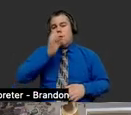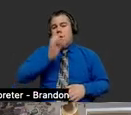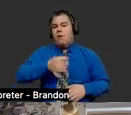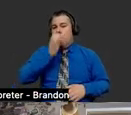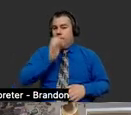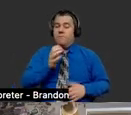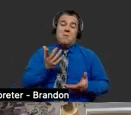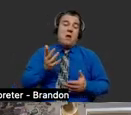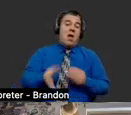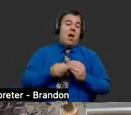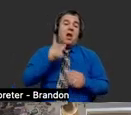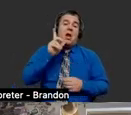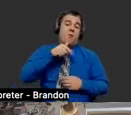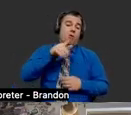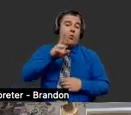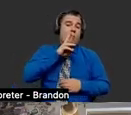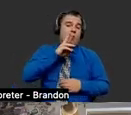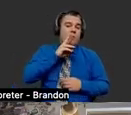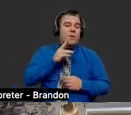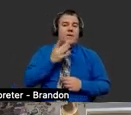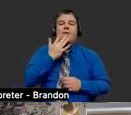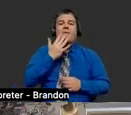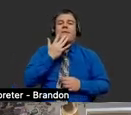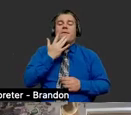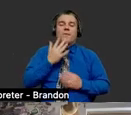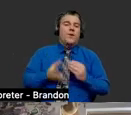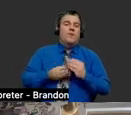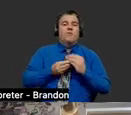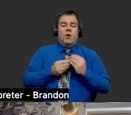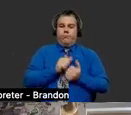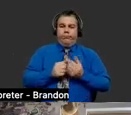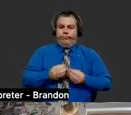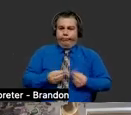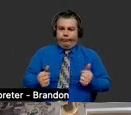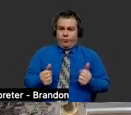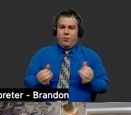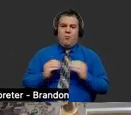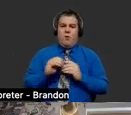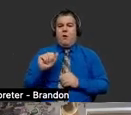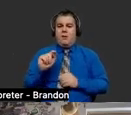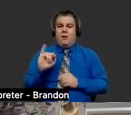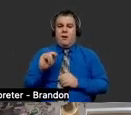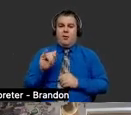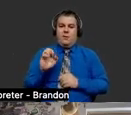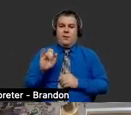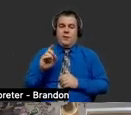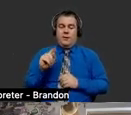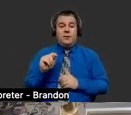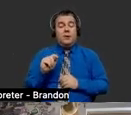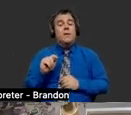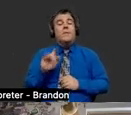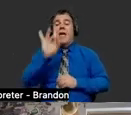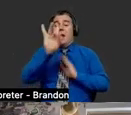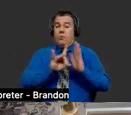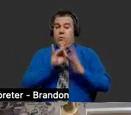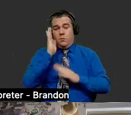your water for an encouraging flavor boost, aided digestion, and added antioxidants. Get at least 8 hours of sleep each night to help your body